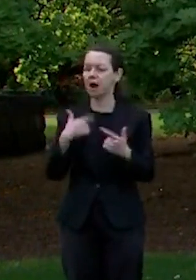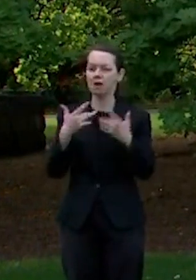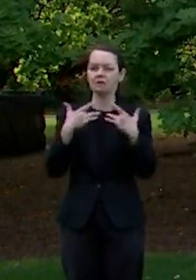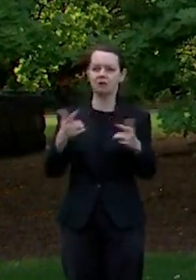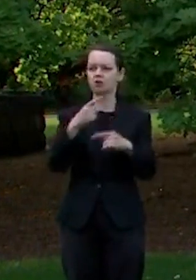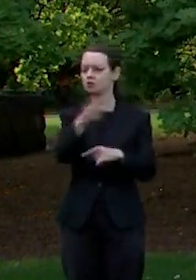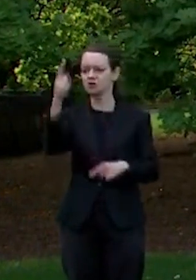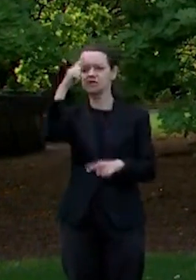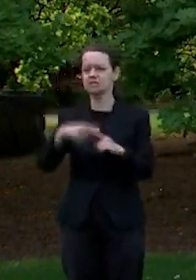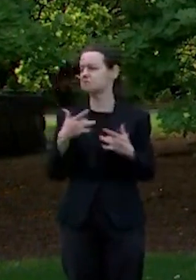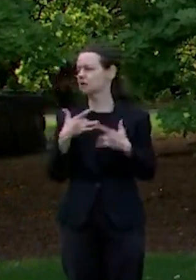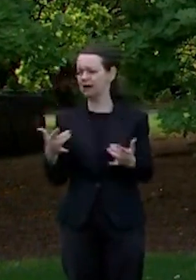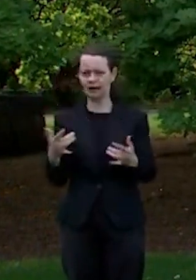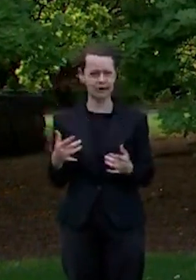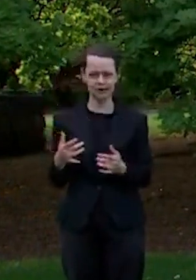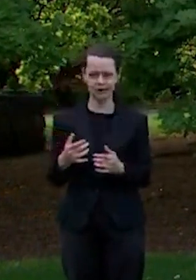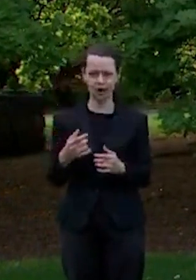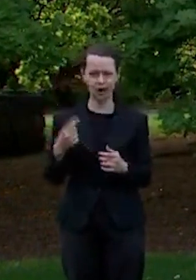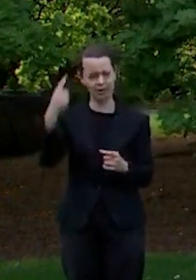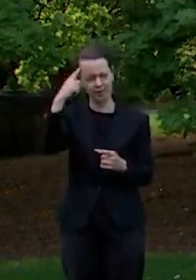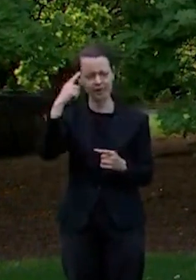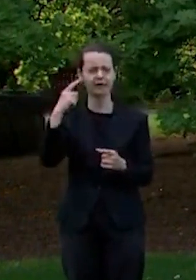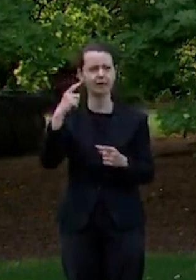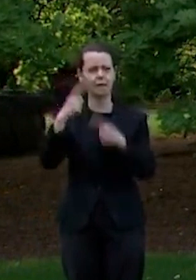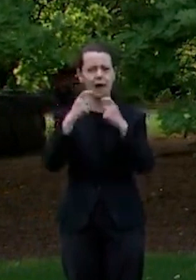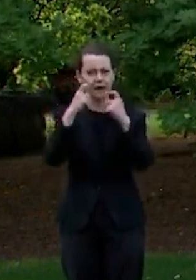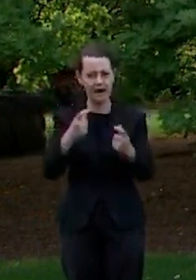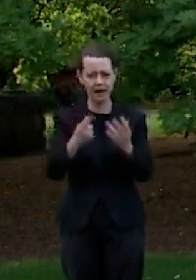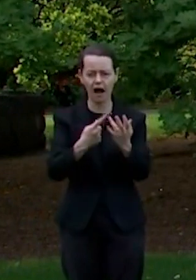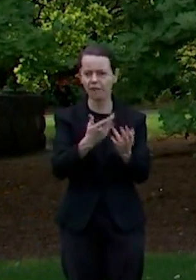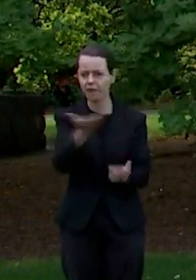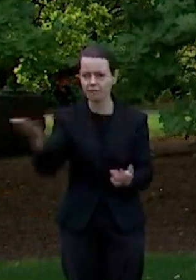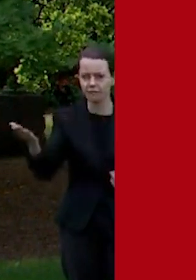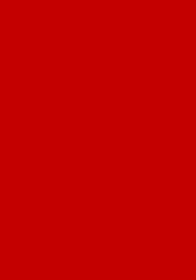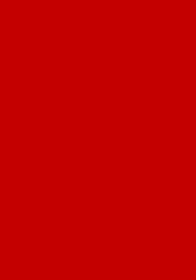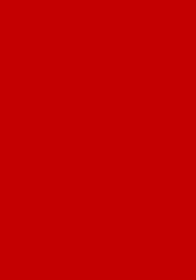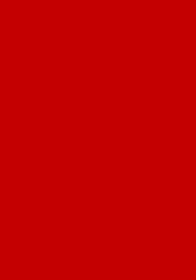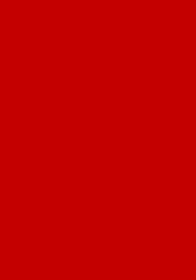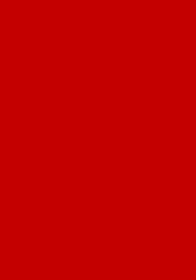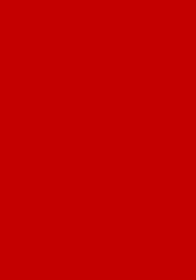else who was in a high-risk category either being hospitalised or even worse, dying.